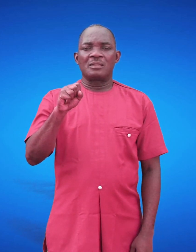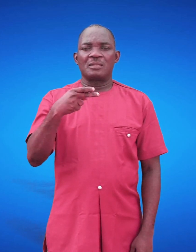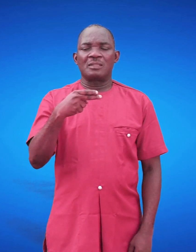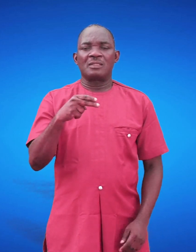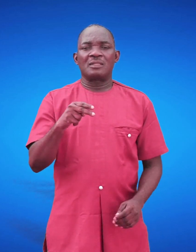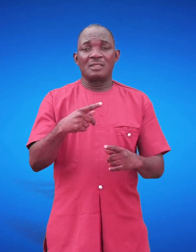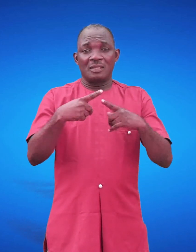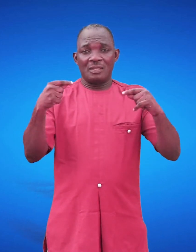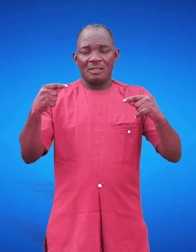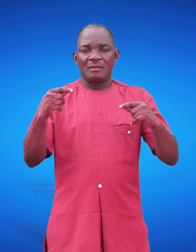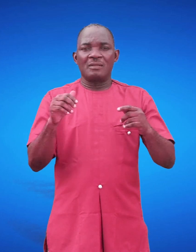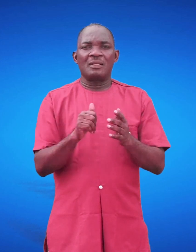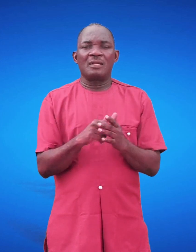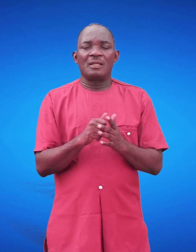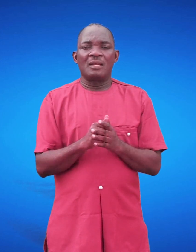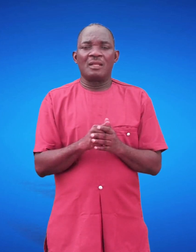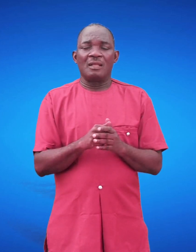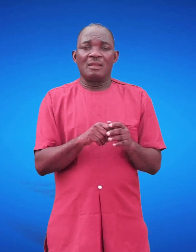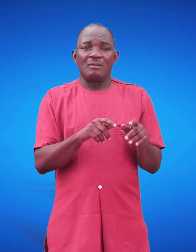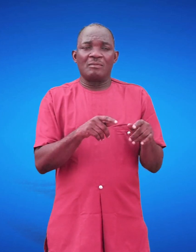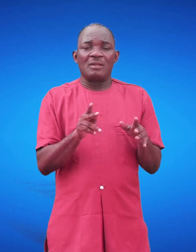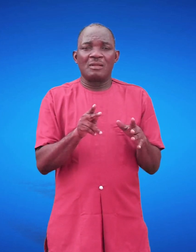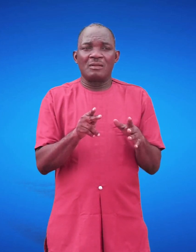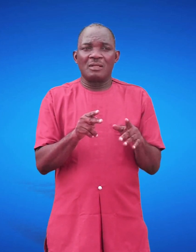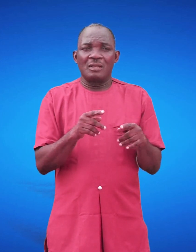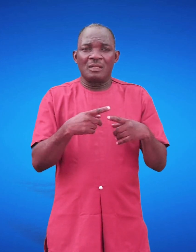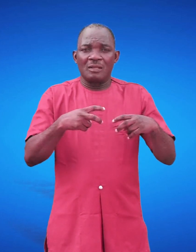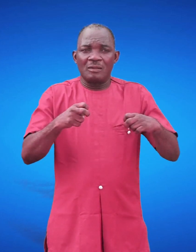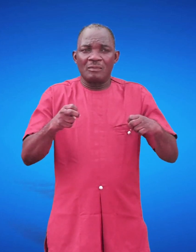an electronic payment card.